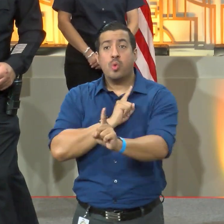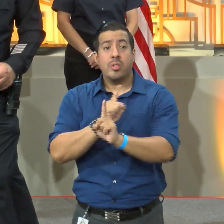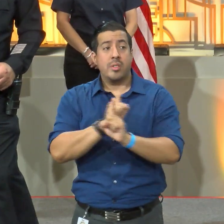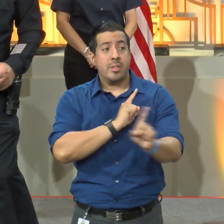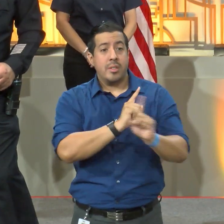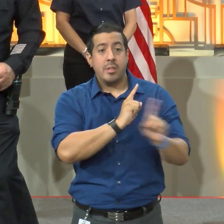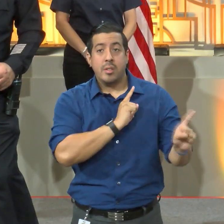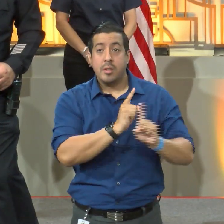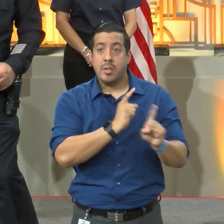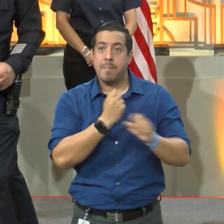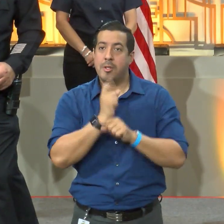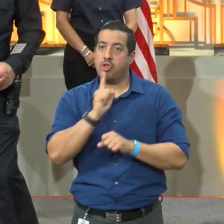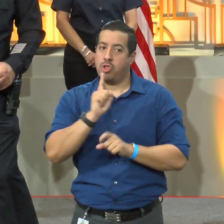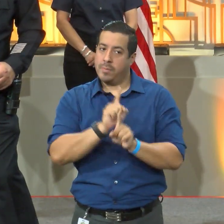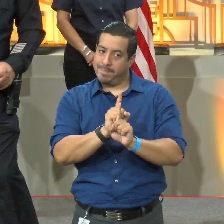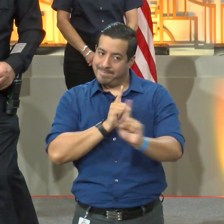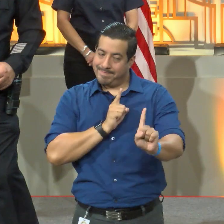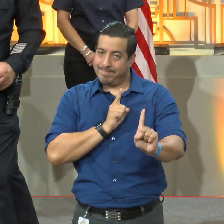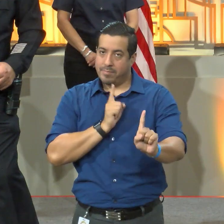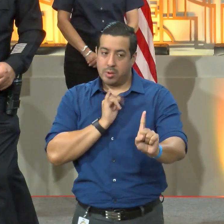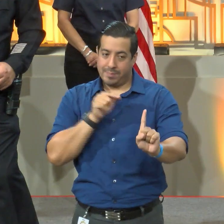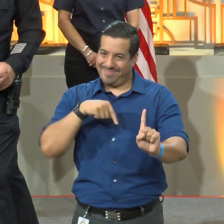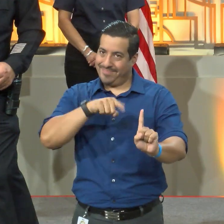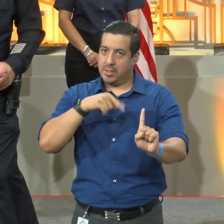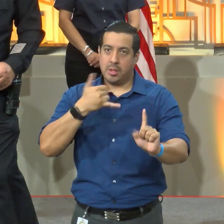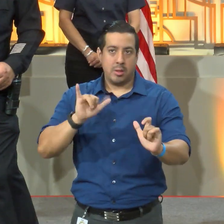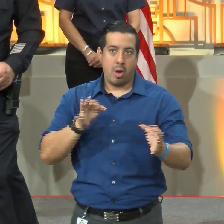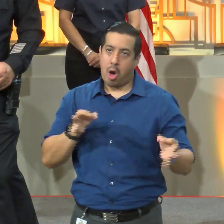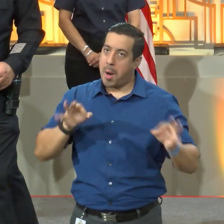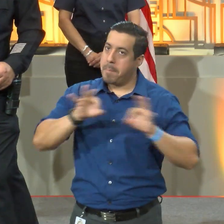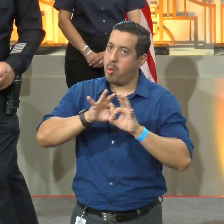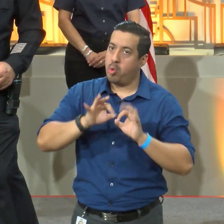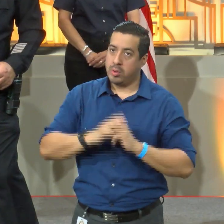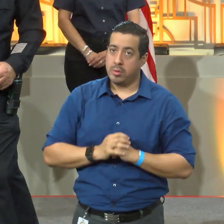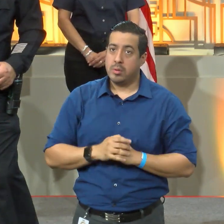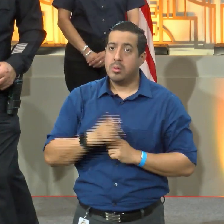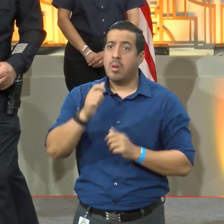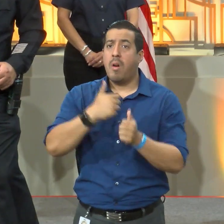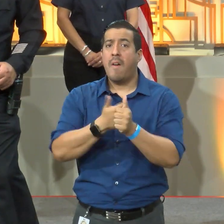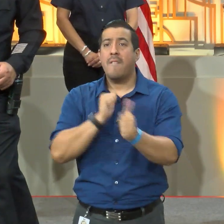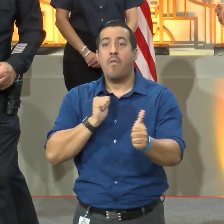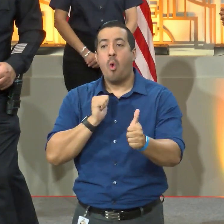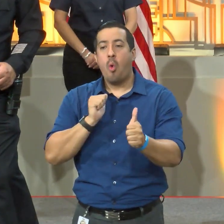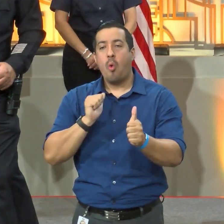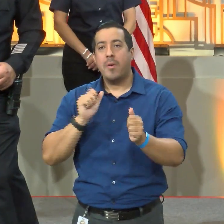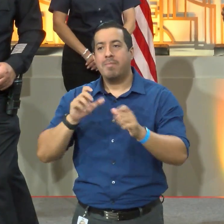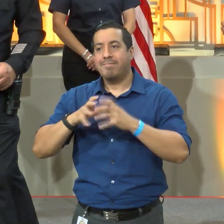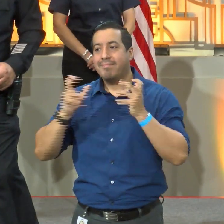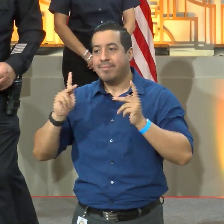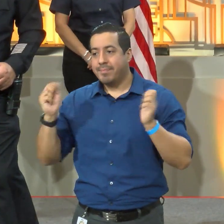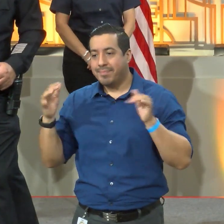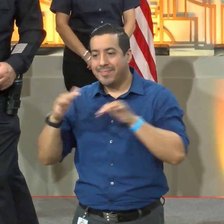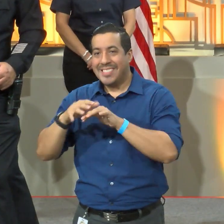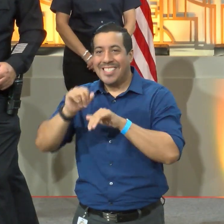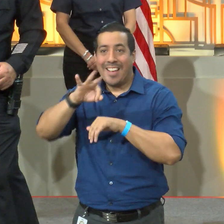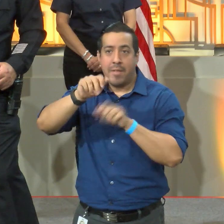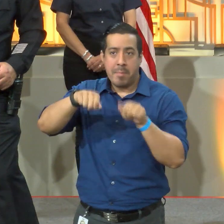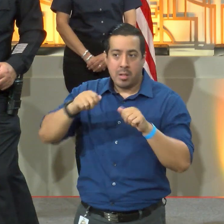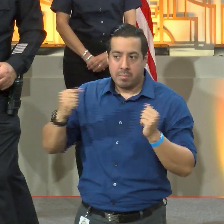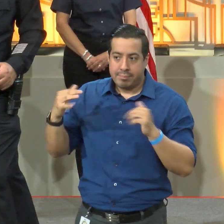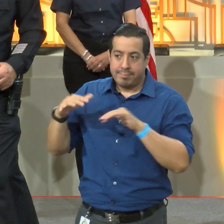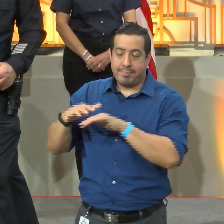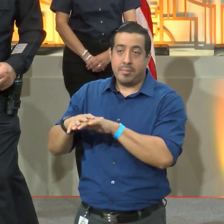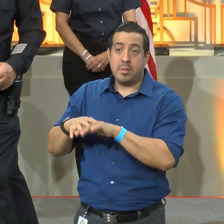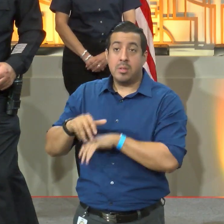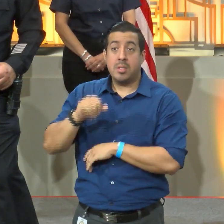the physical separation, still critically important, okay? Avoid large gatherings where possible. And if you're